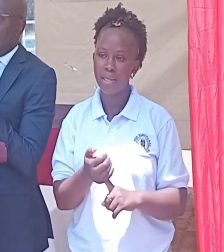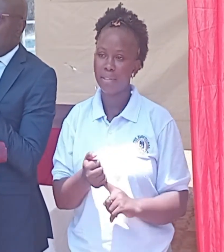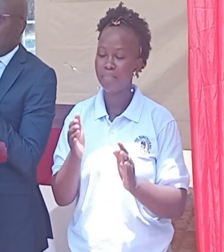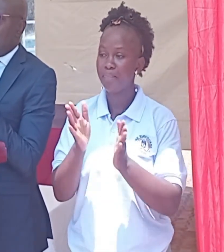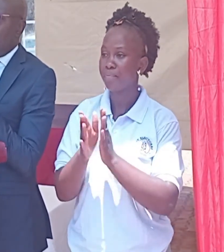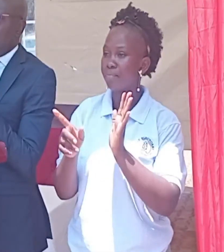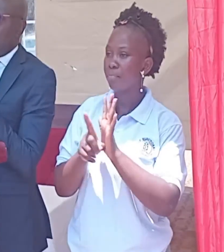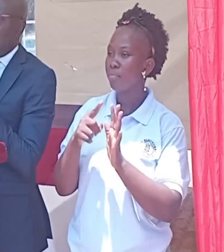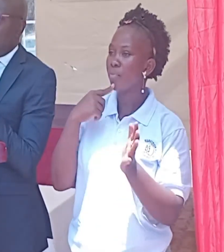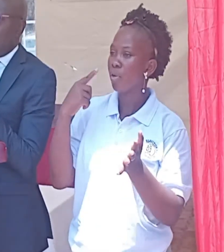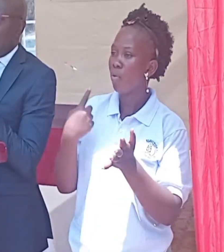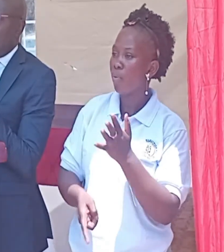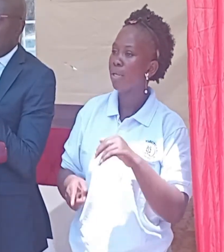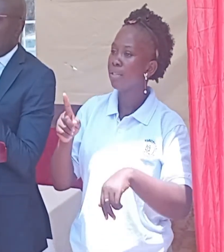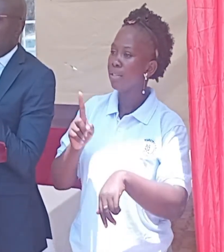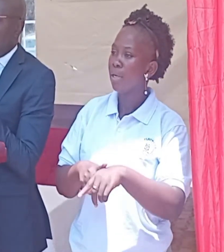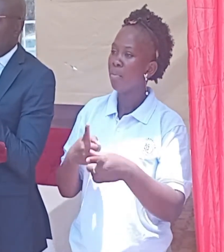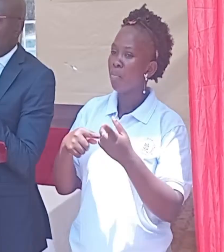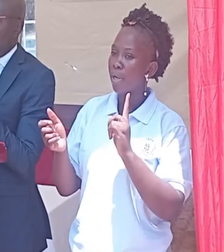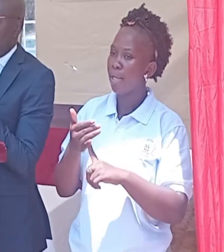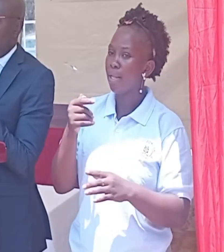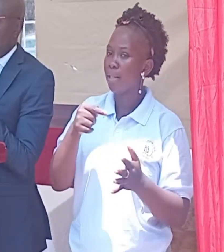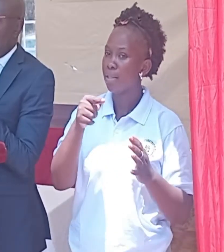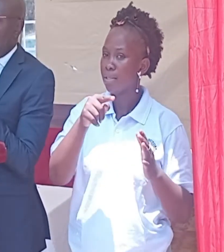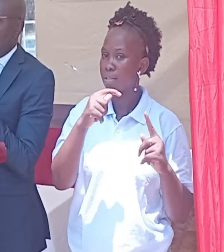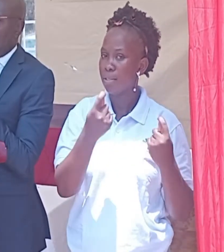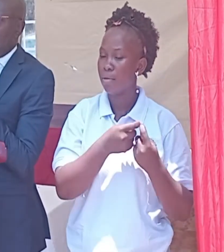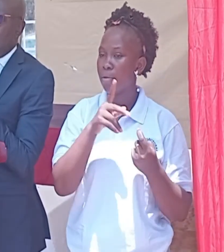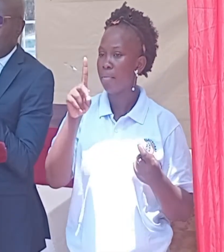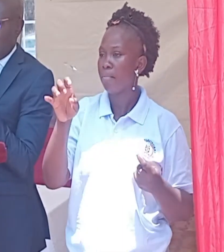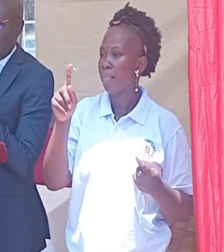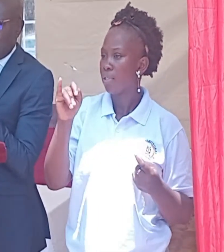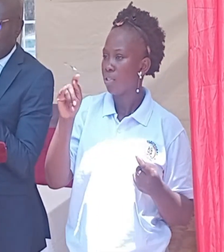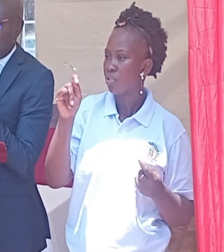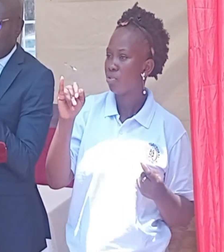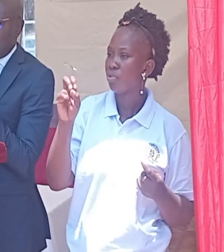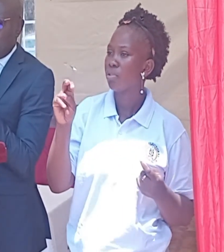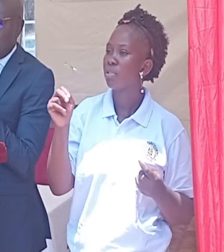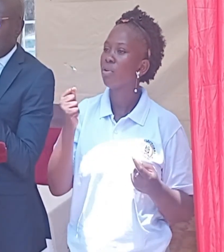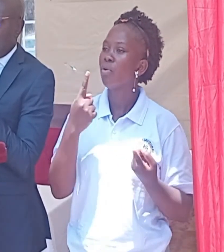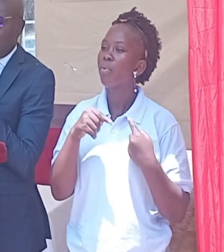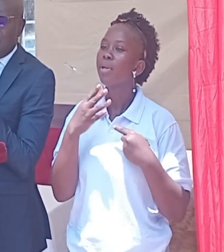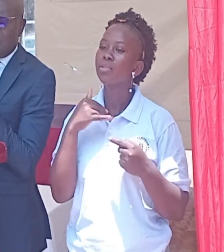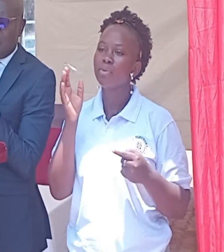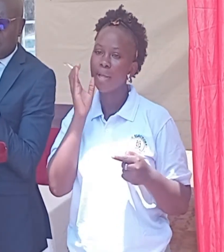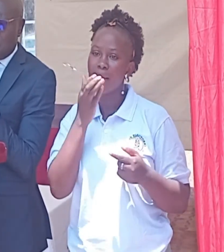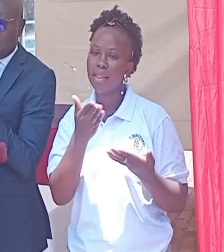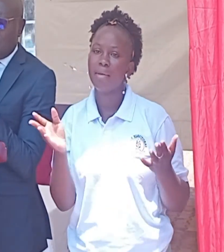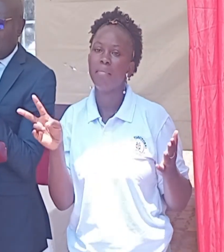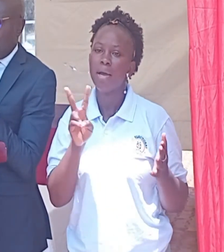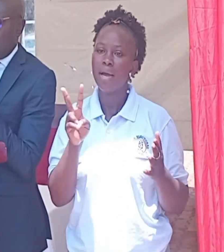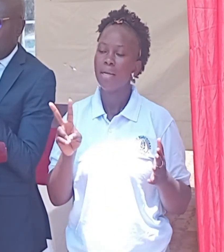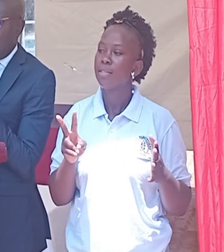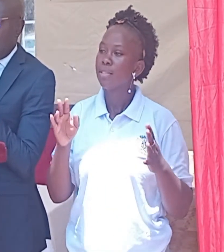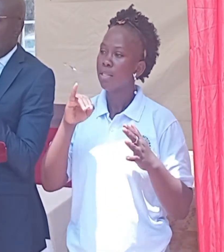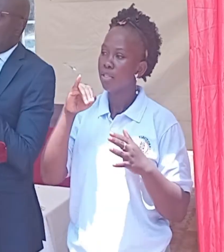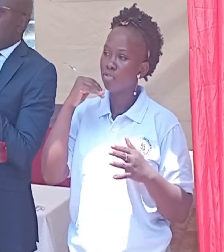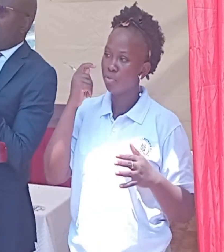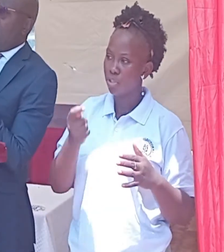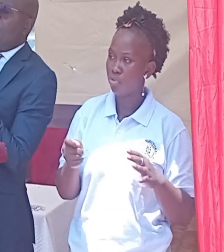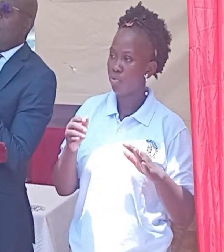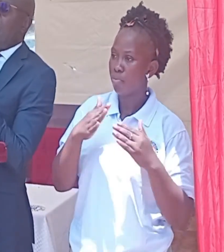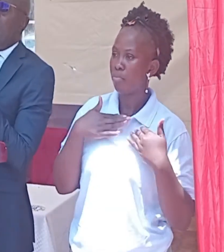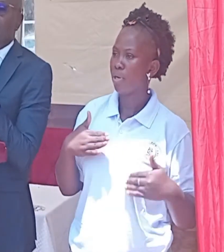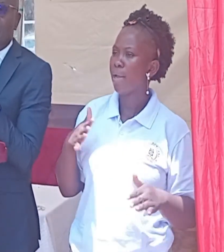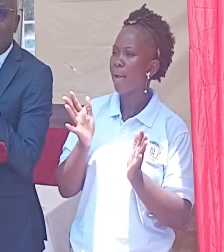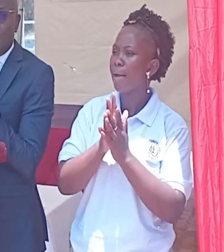law says that once we get such petitions, we should hear them as a quasi-judicial body. And